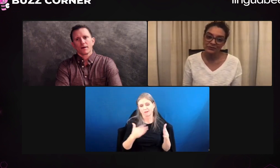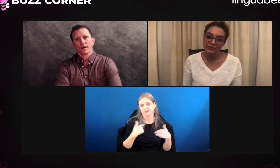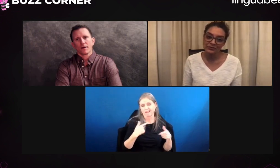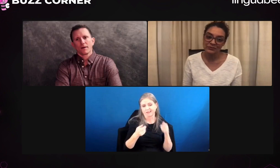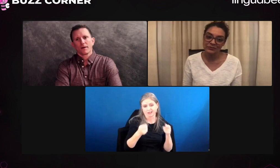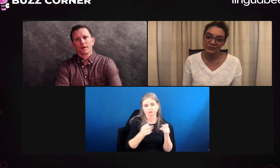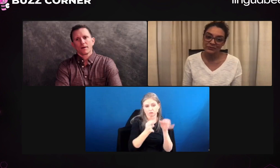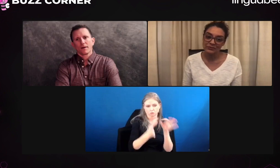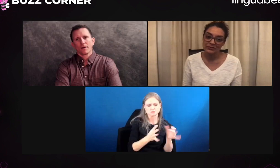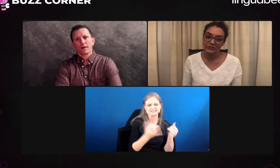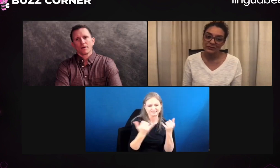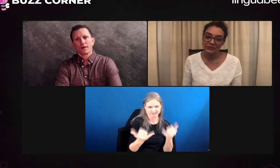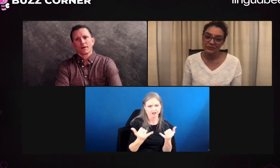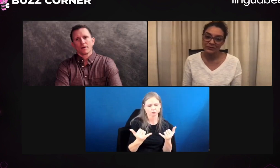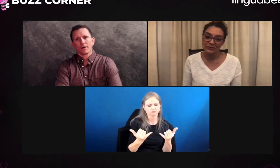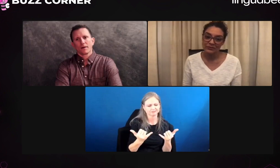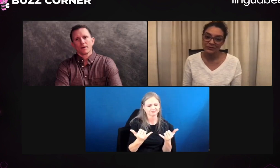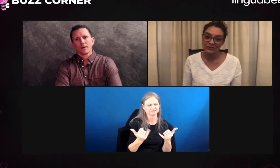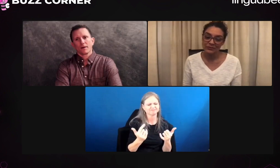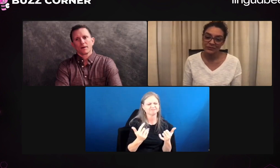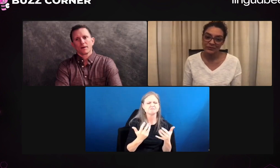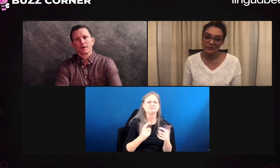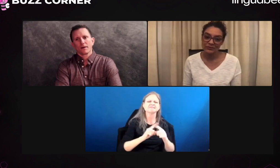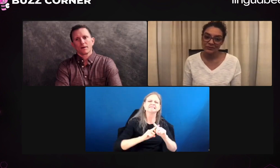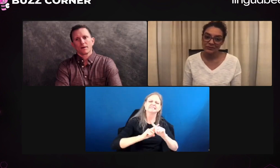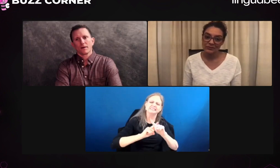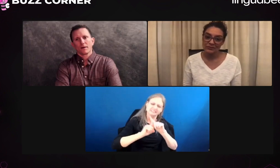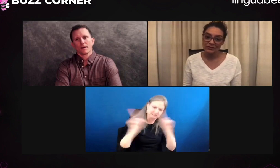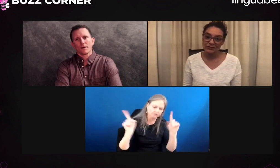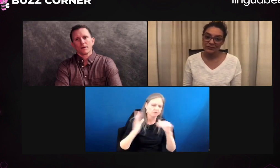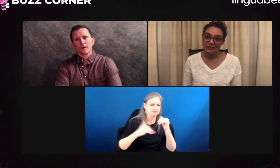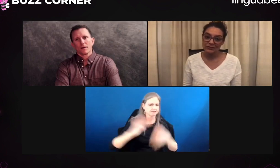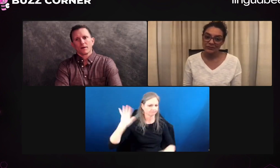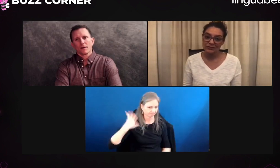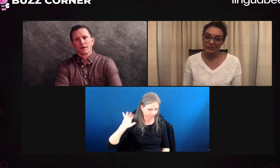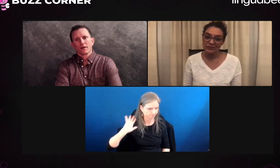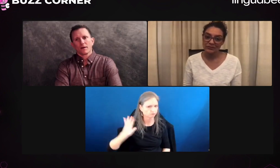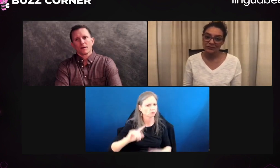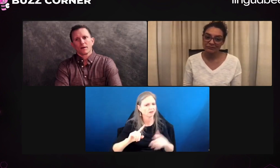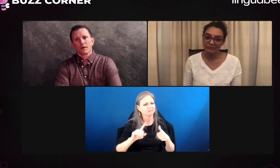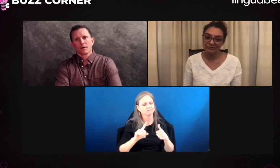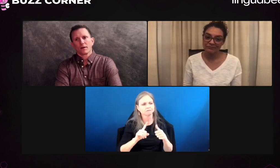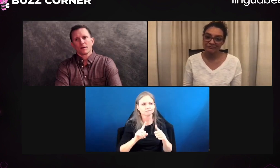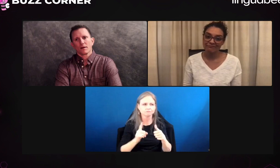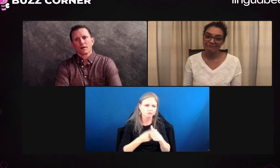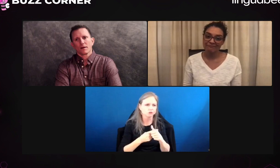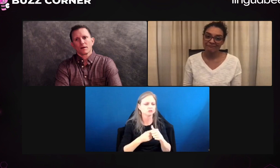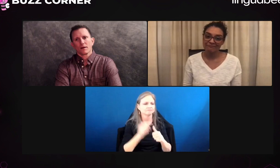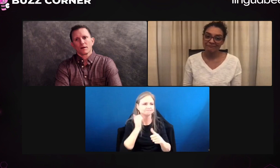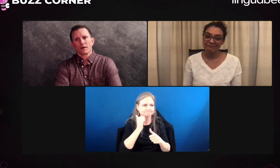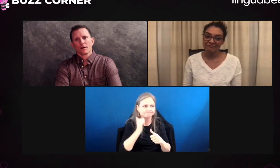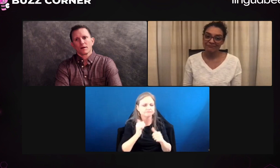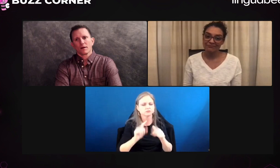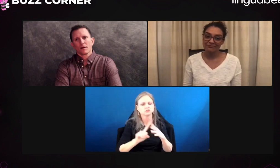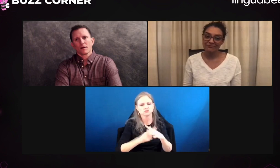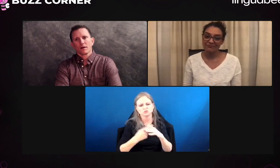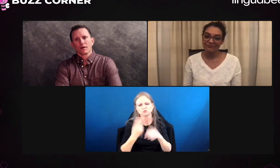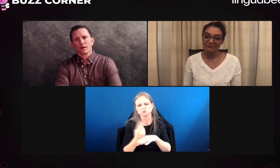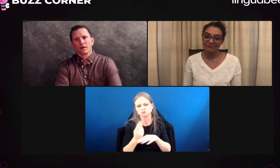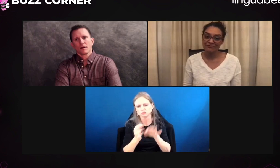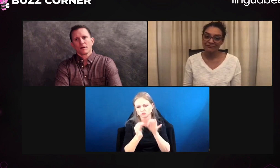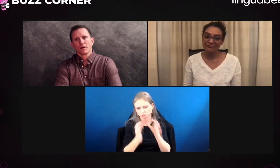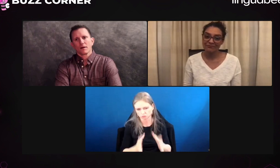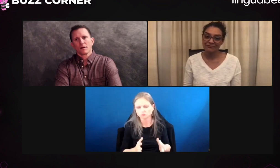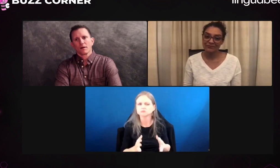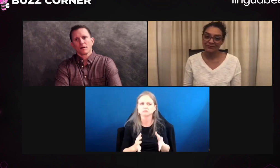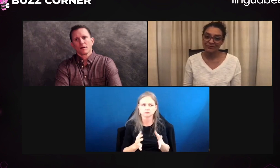Well, I have a few thoughts. The way that I handle interpreters now is quite different than how I used to handle